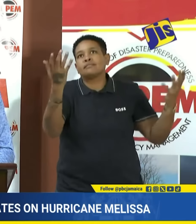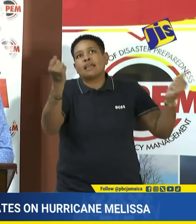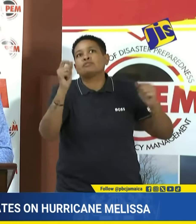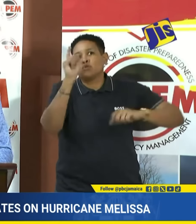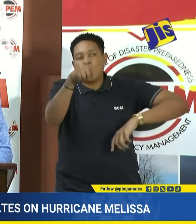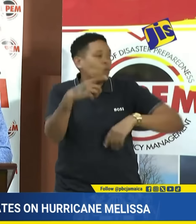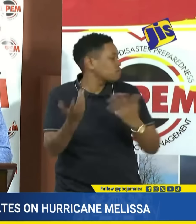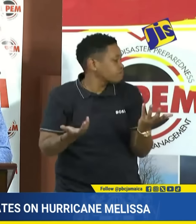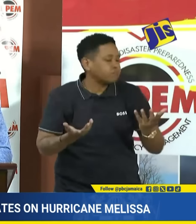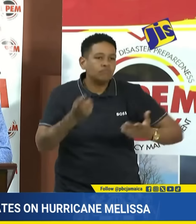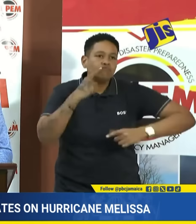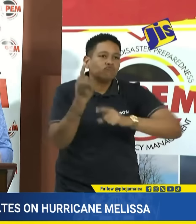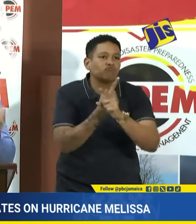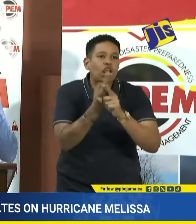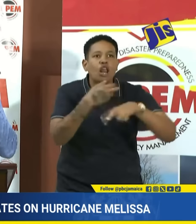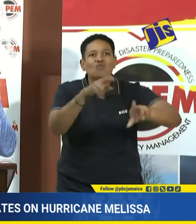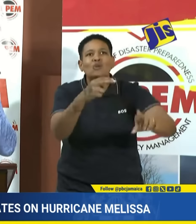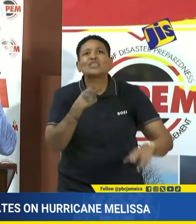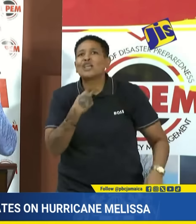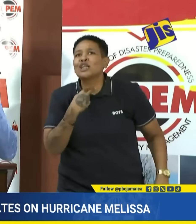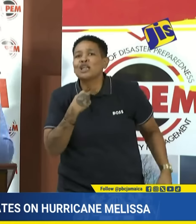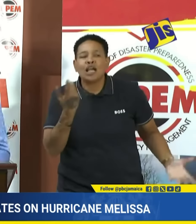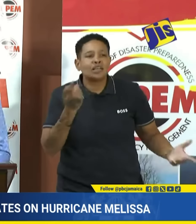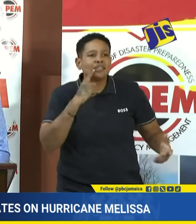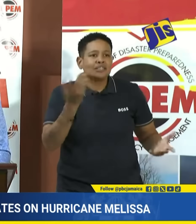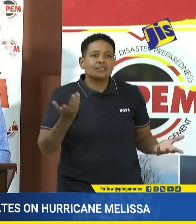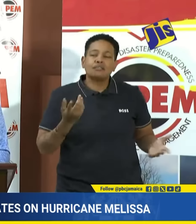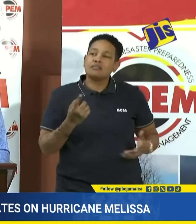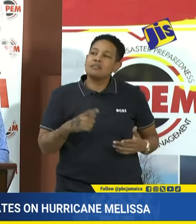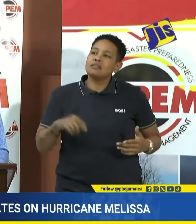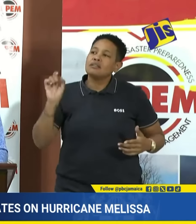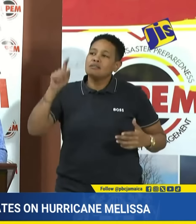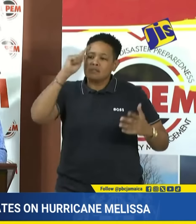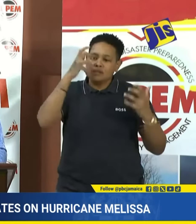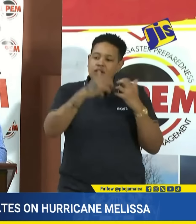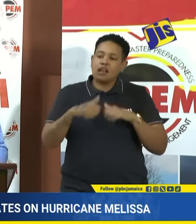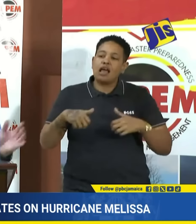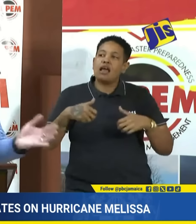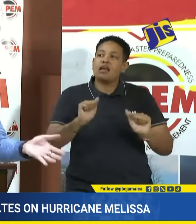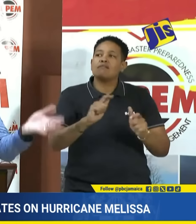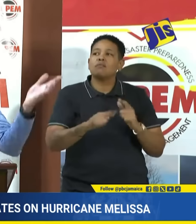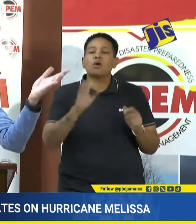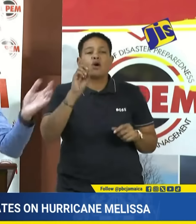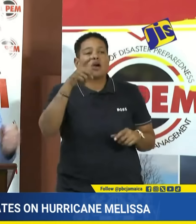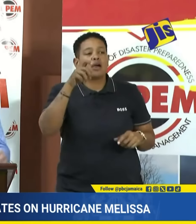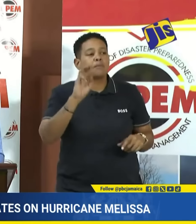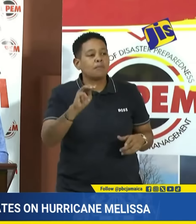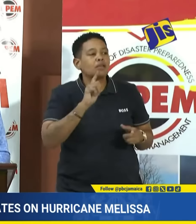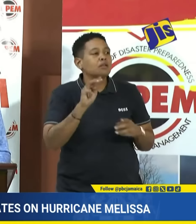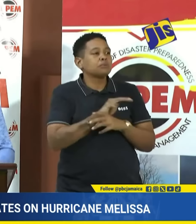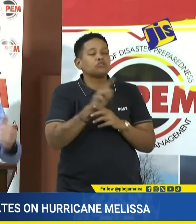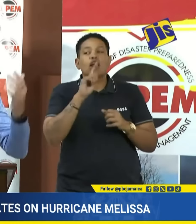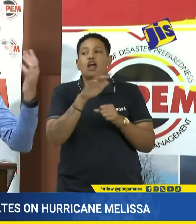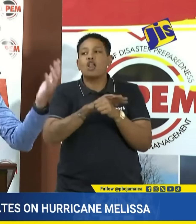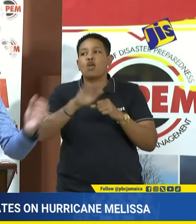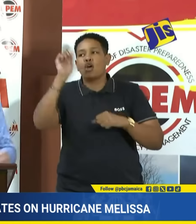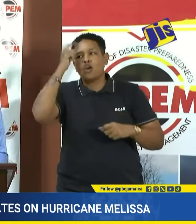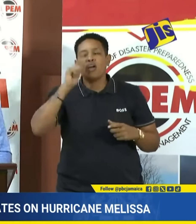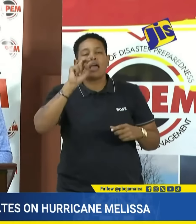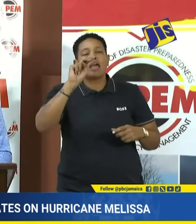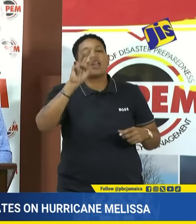get into the regular roads by landslides or whatever? That will be a collaborative effort between ODPEM, Ministry of Local